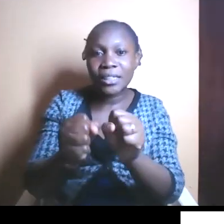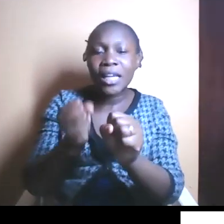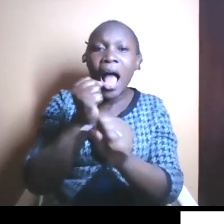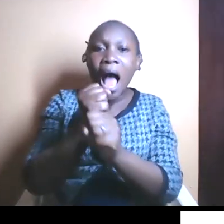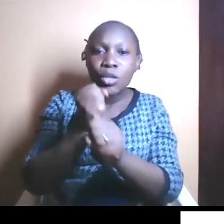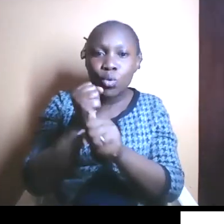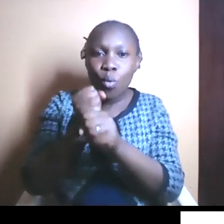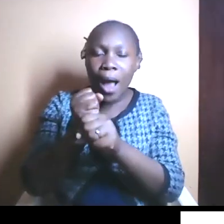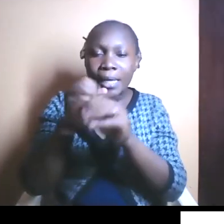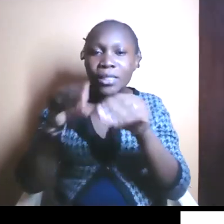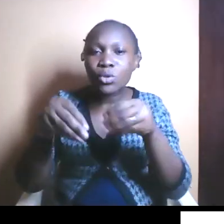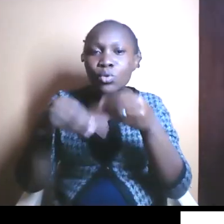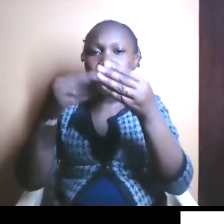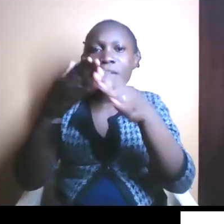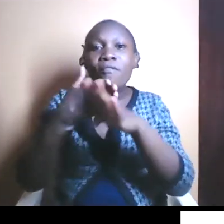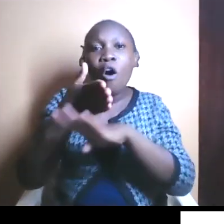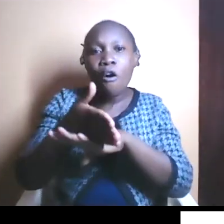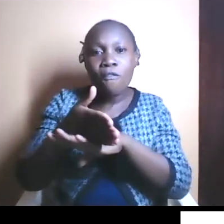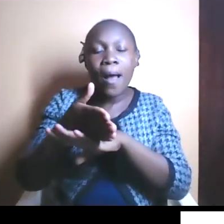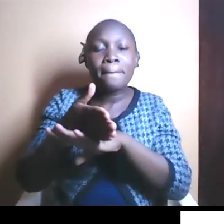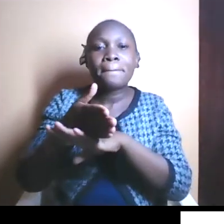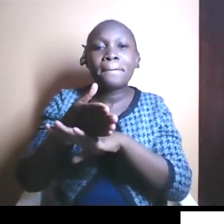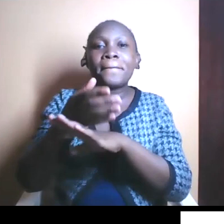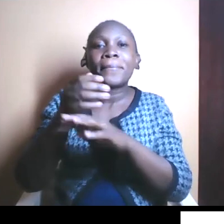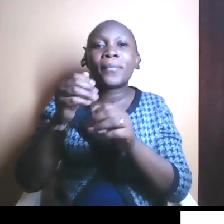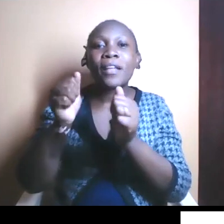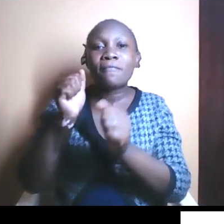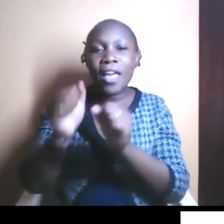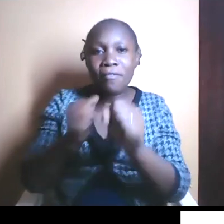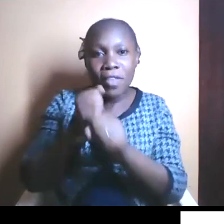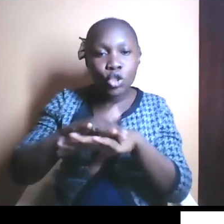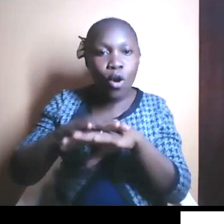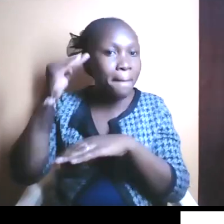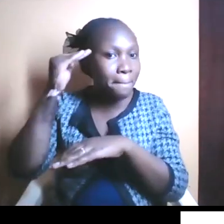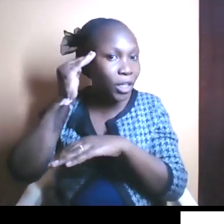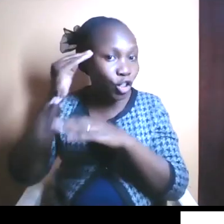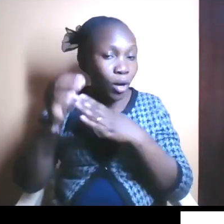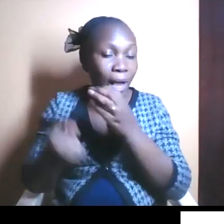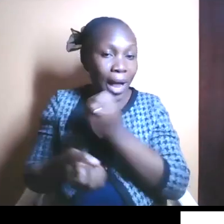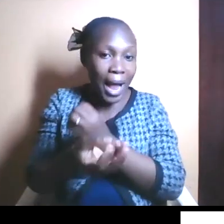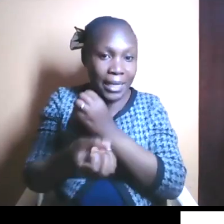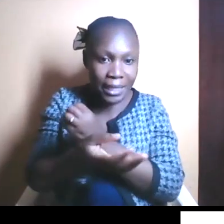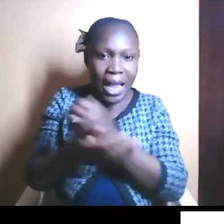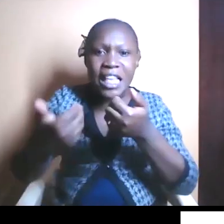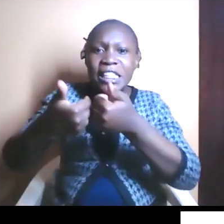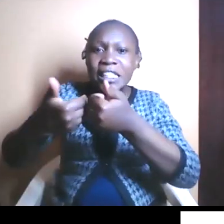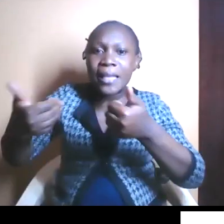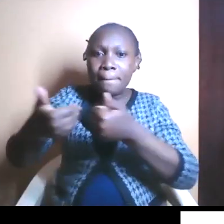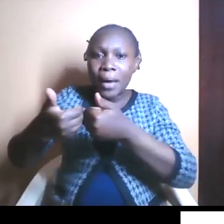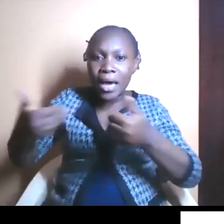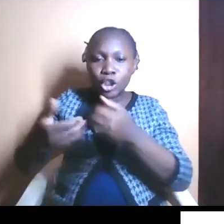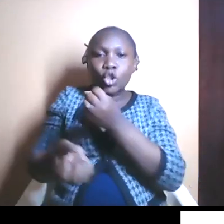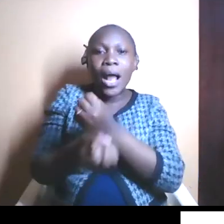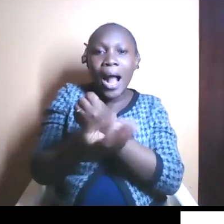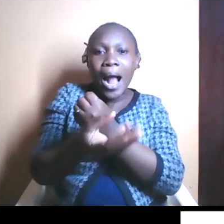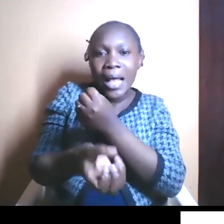mental health and substance use counseling, organizational leadership trainings, separation counseling, as well as compassion and